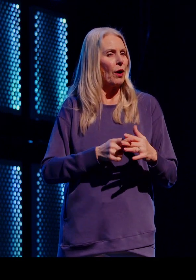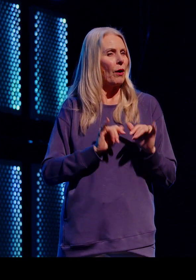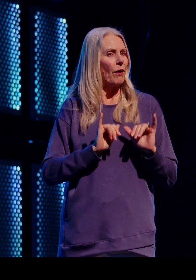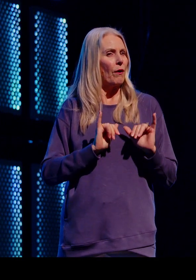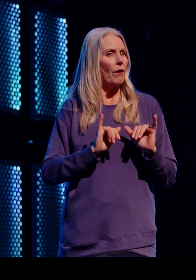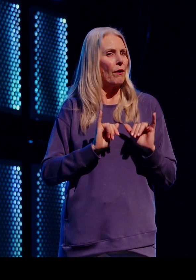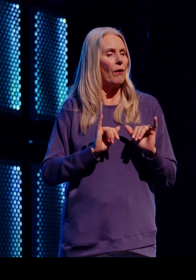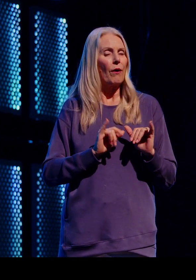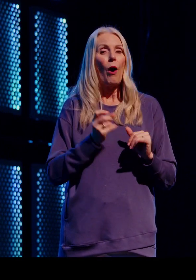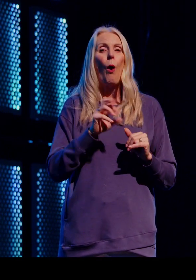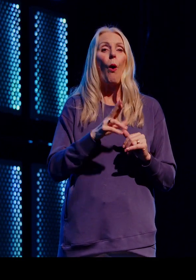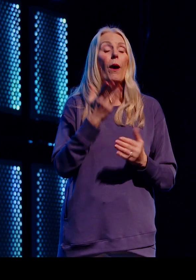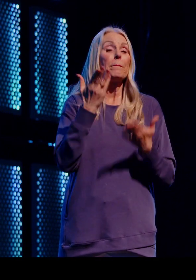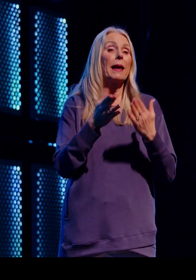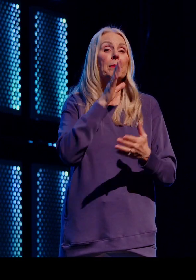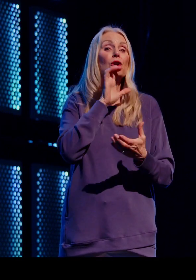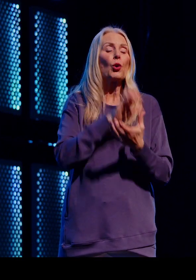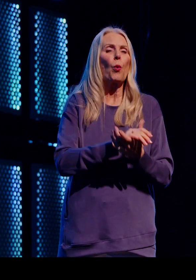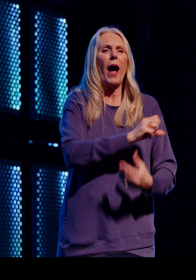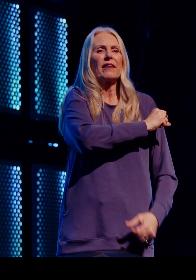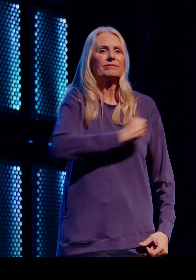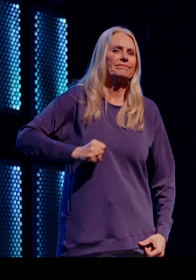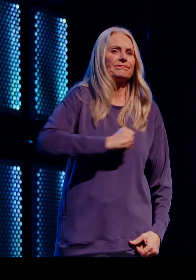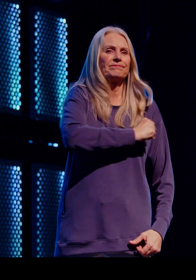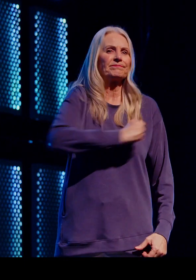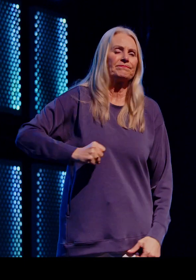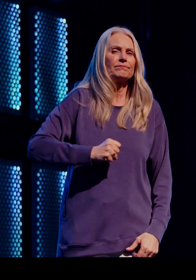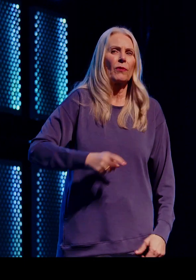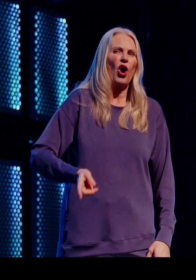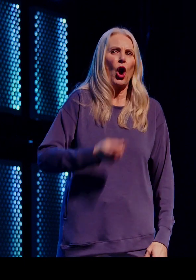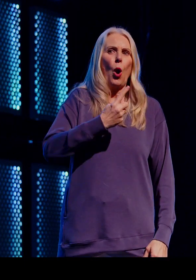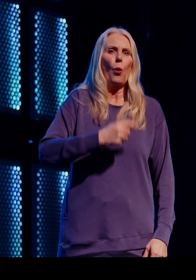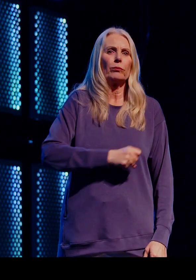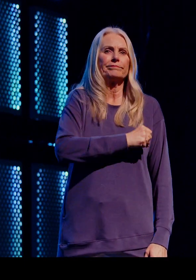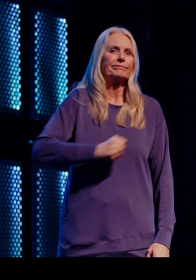Or maybe it's just your wife elbowing you that you should go on this trip.